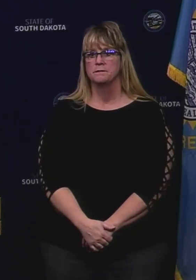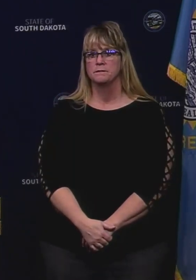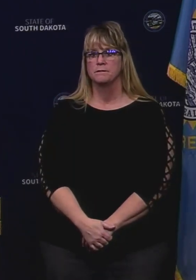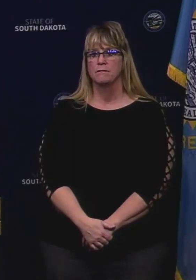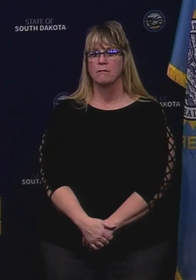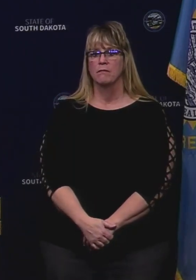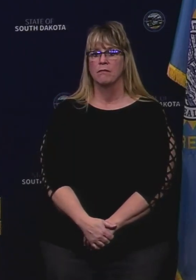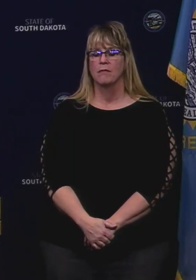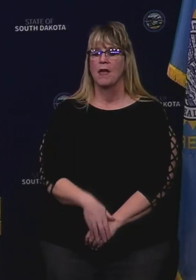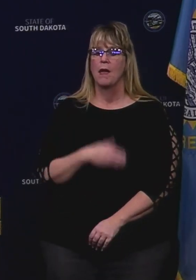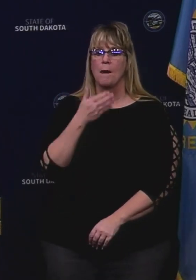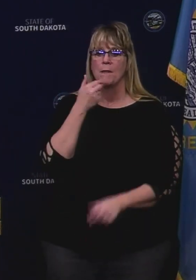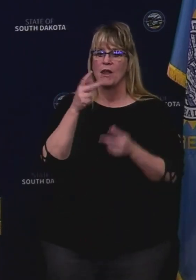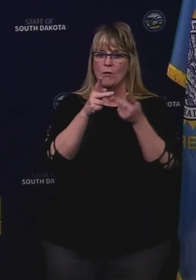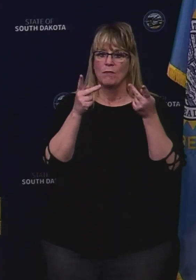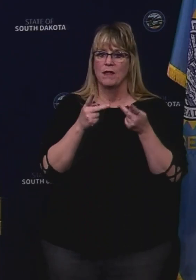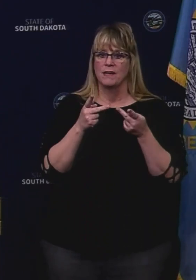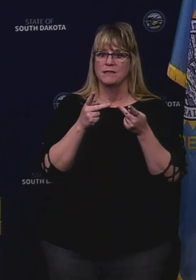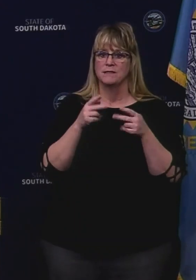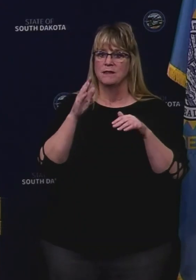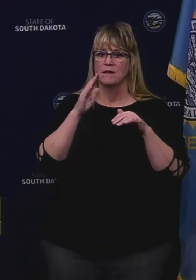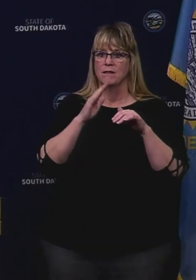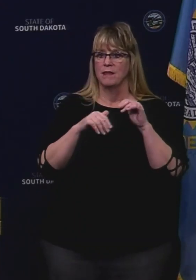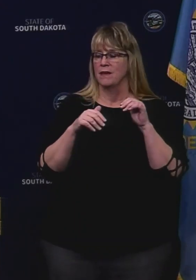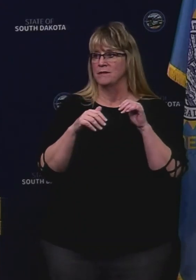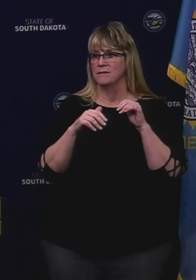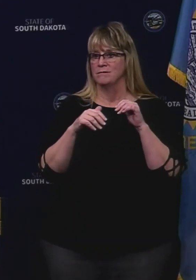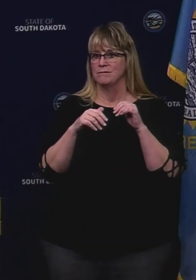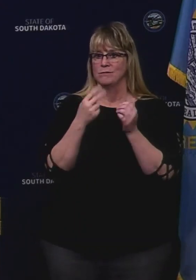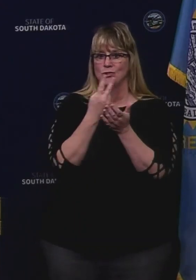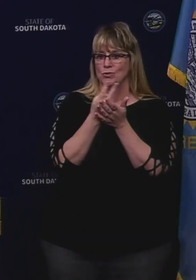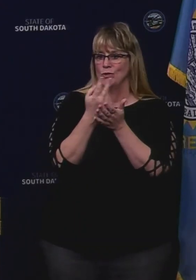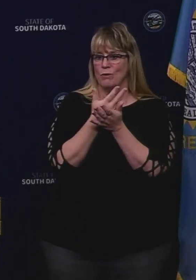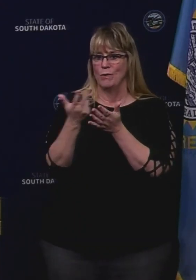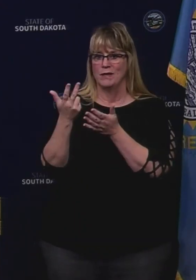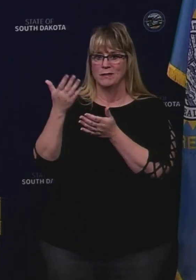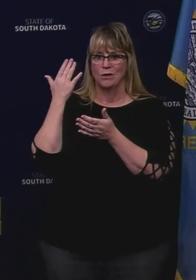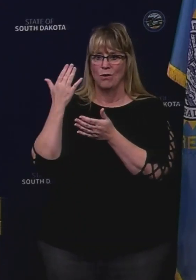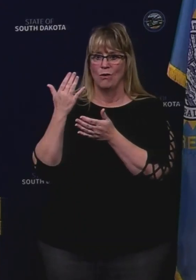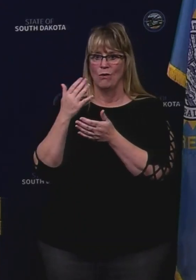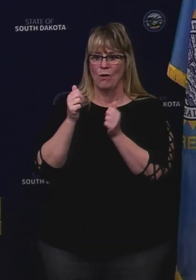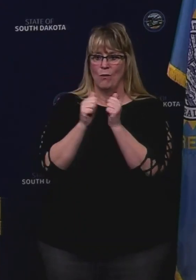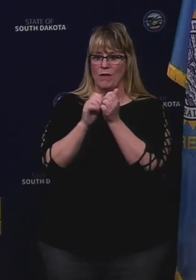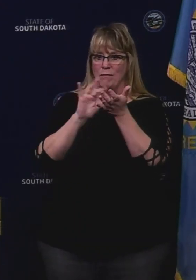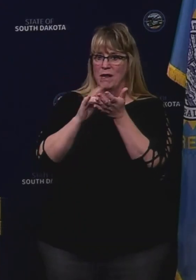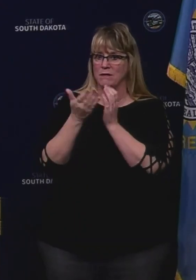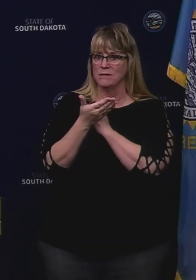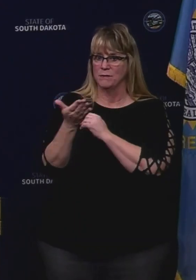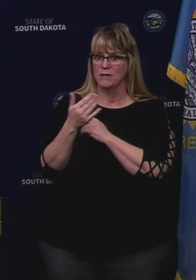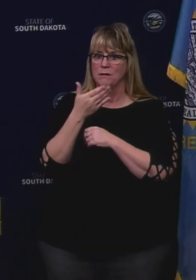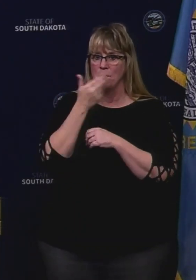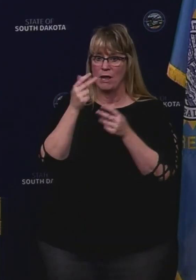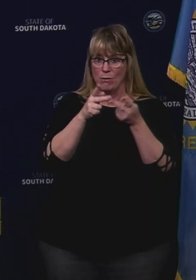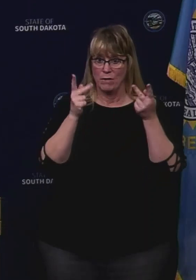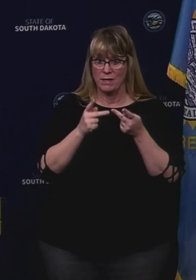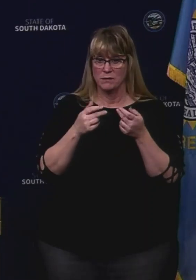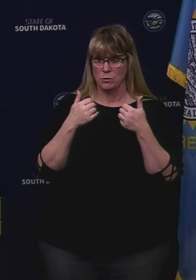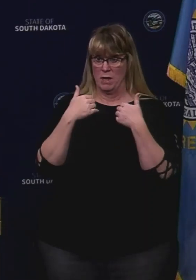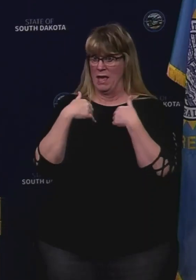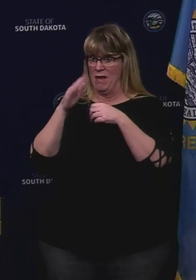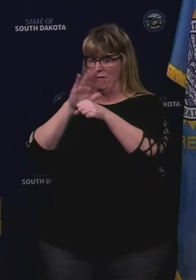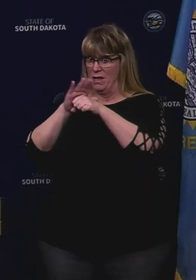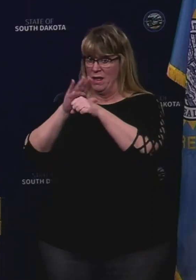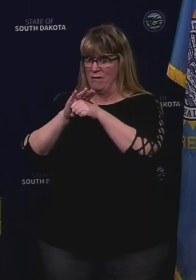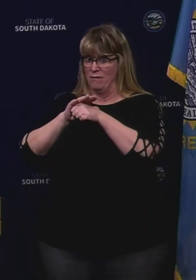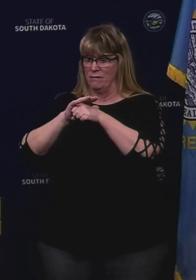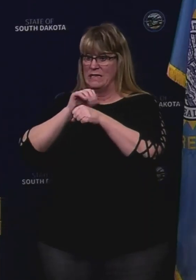We're in a much better spot with testing supplies than we were 2 to 3 weeks ago, for sure. But do we have enough?